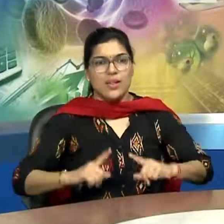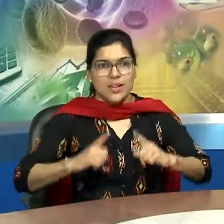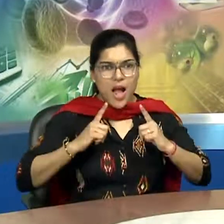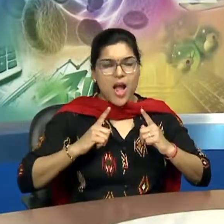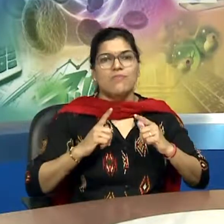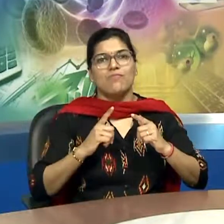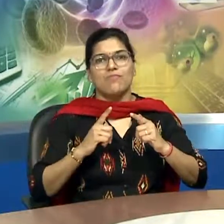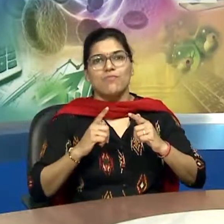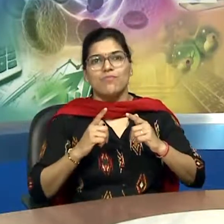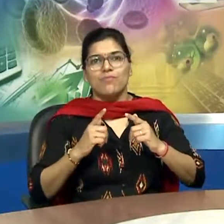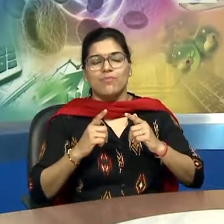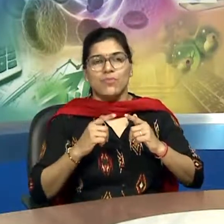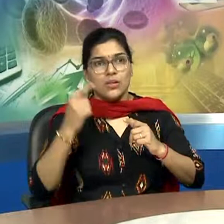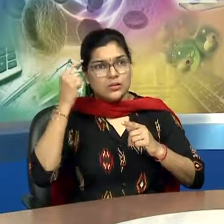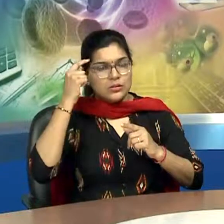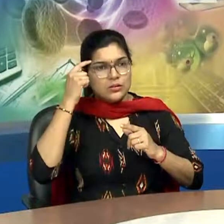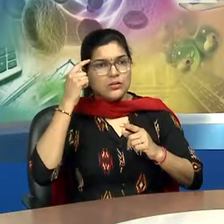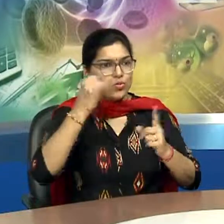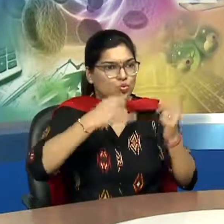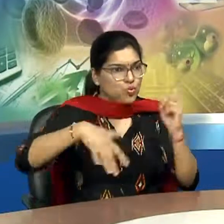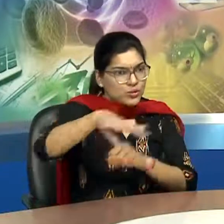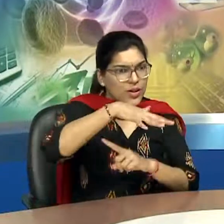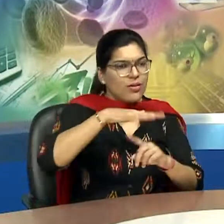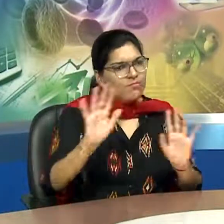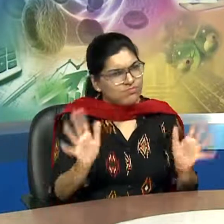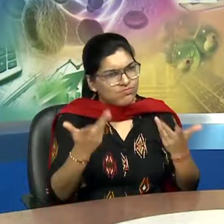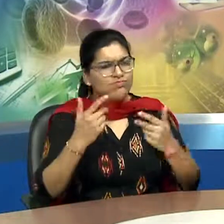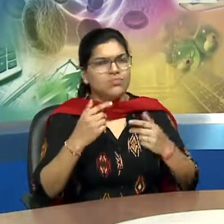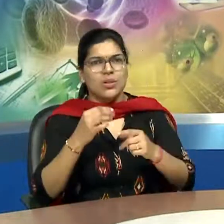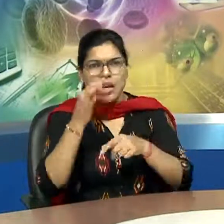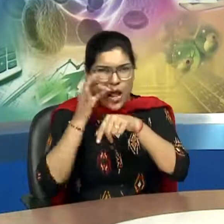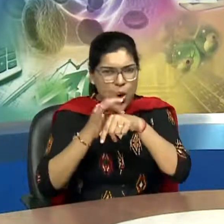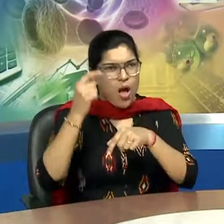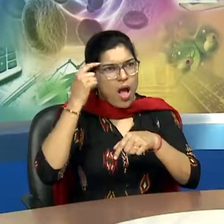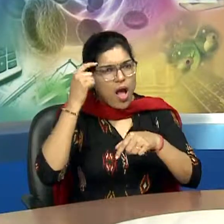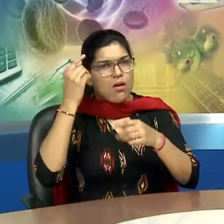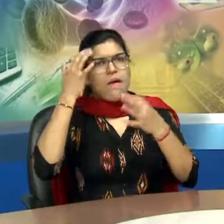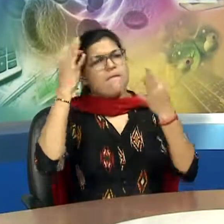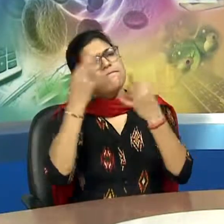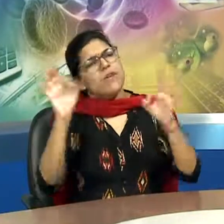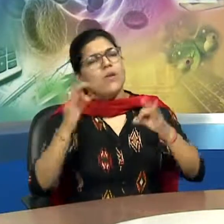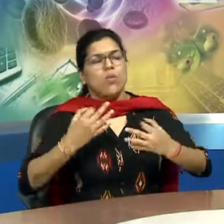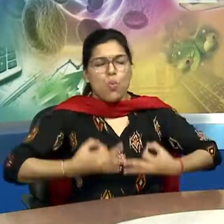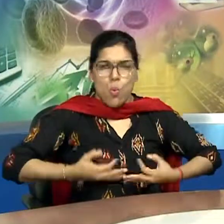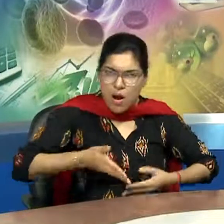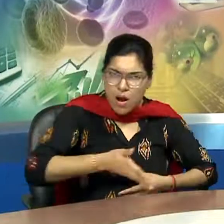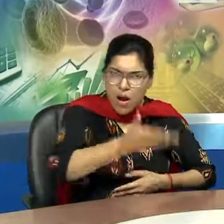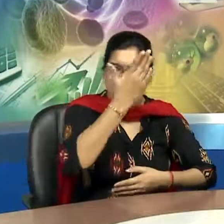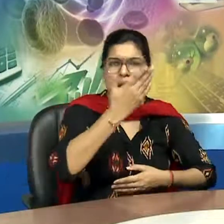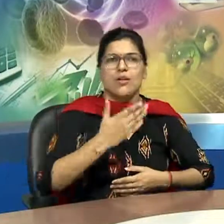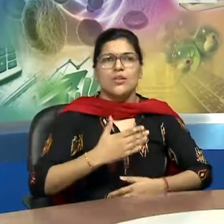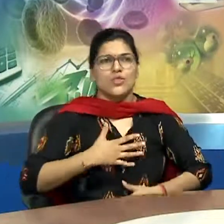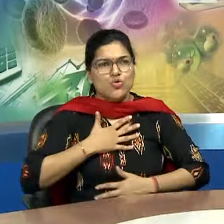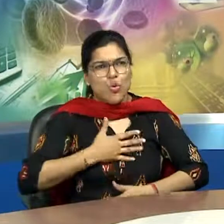would create and live in a drug-free society, and that people should not lead